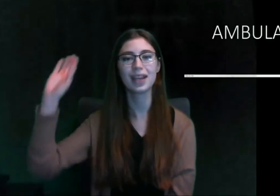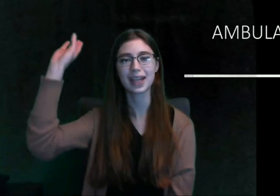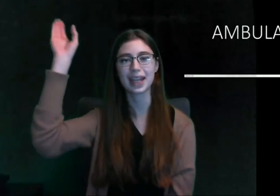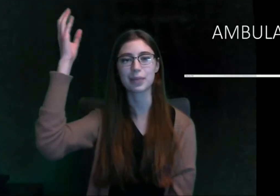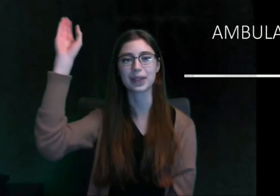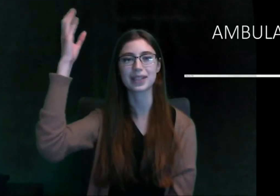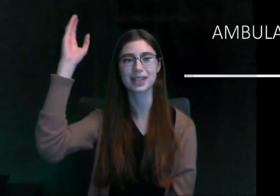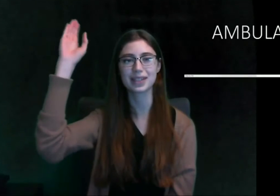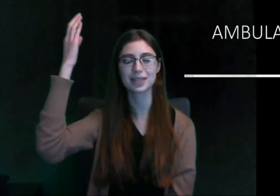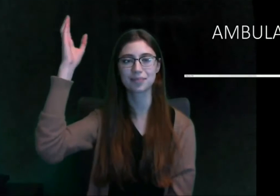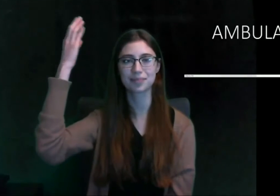Ambulance.